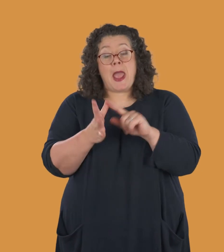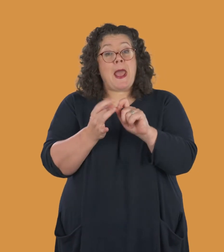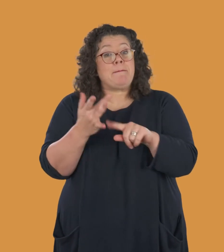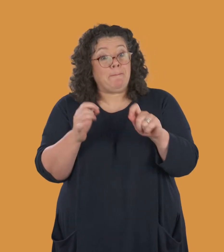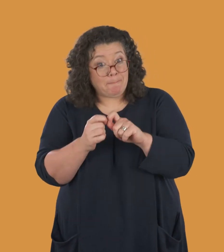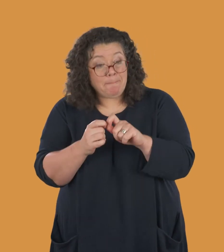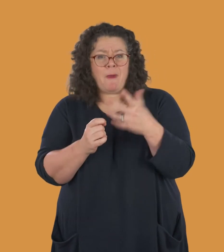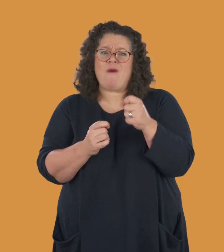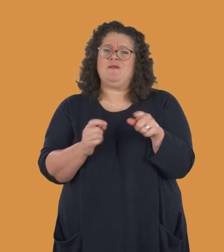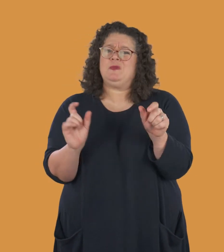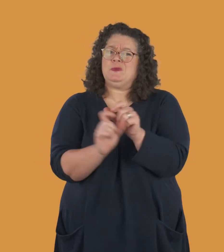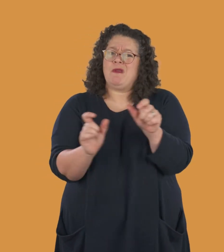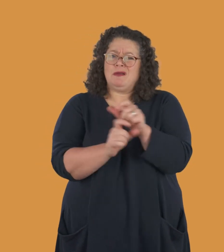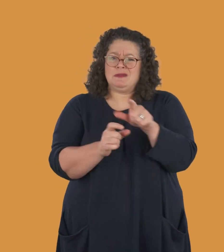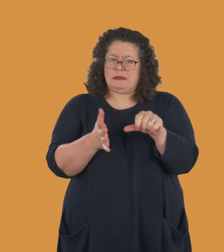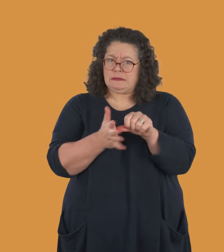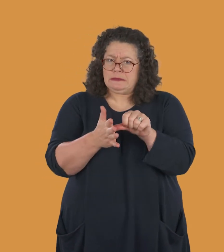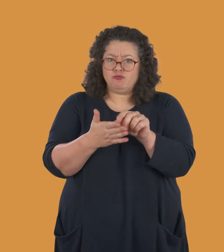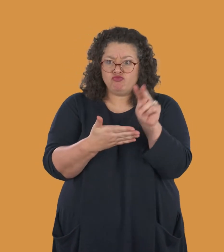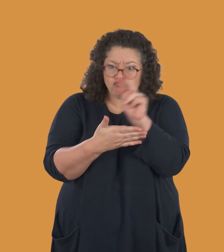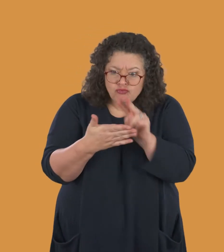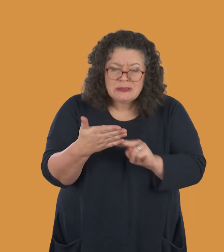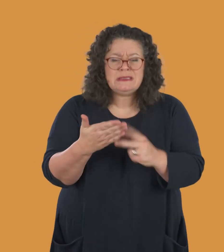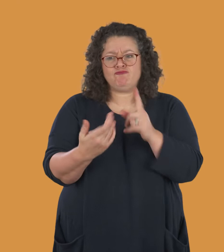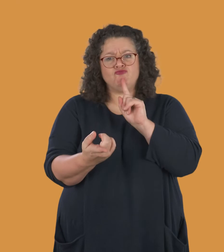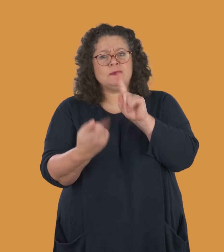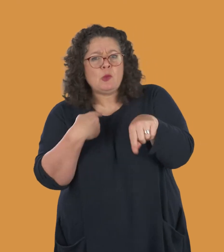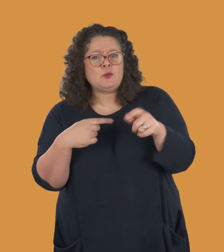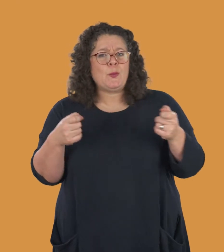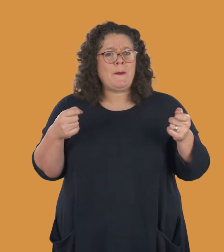Habib has dyslexia and has difficulty reading and responding to emails from voters.